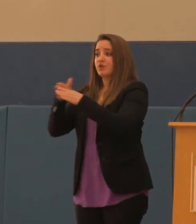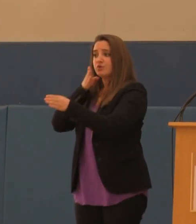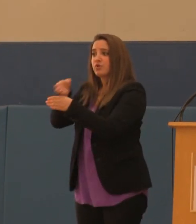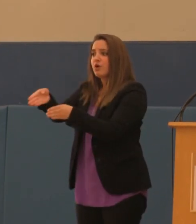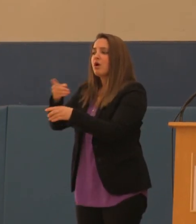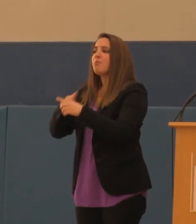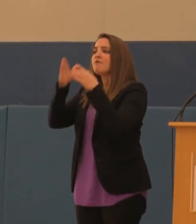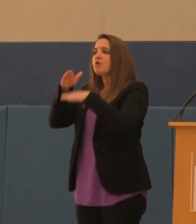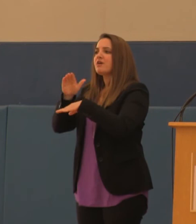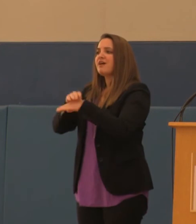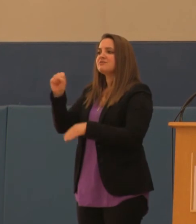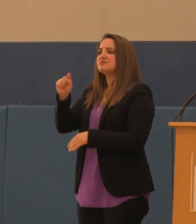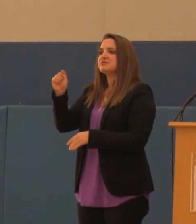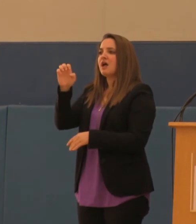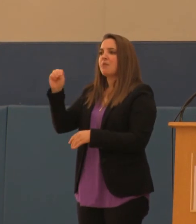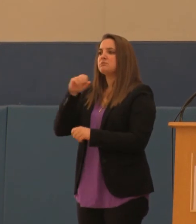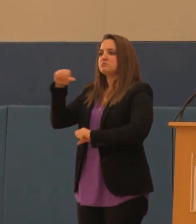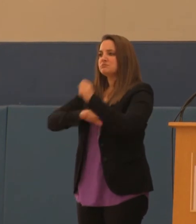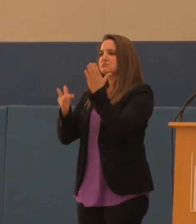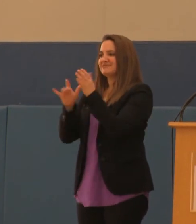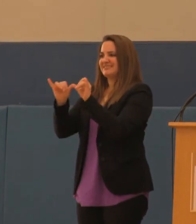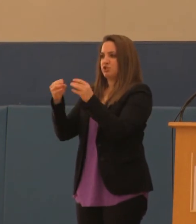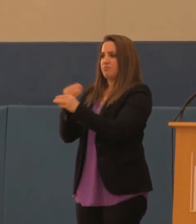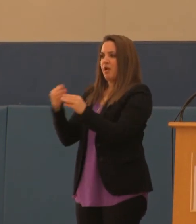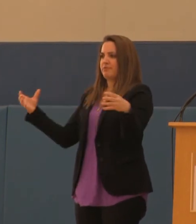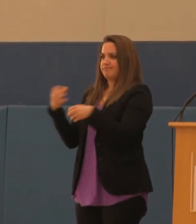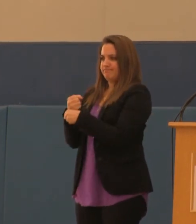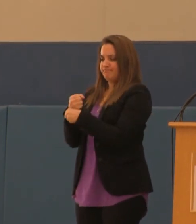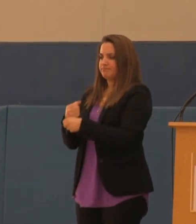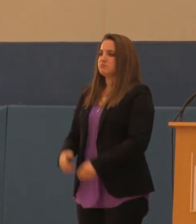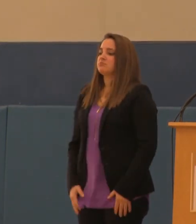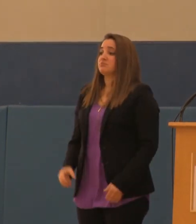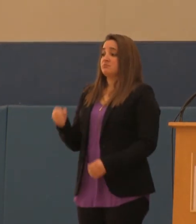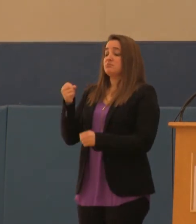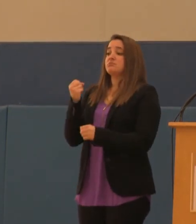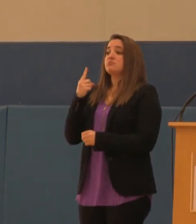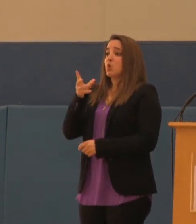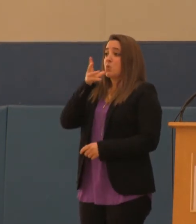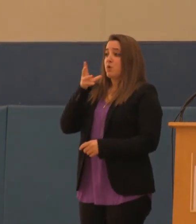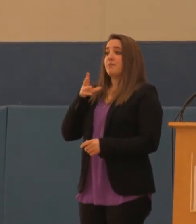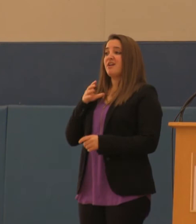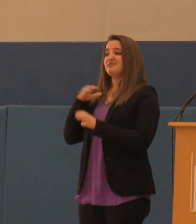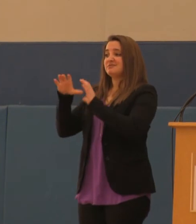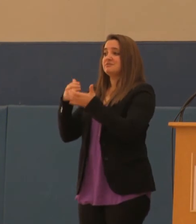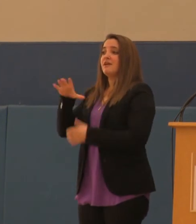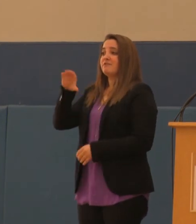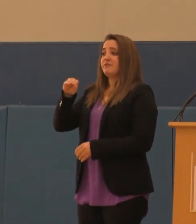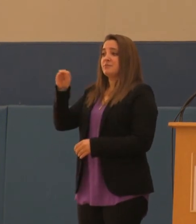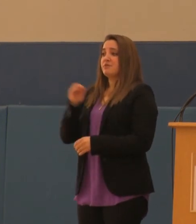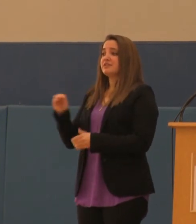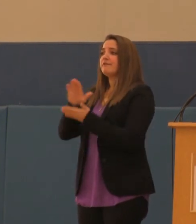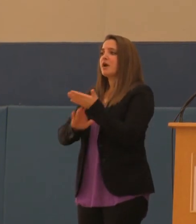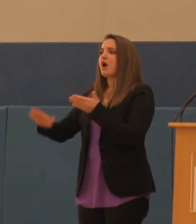on STEM jobs. Women make up half of the U.S. total population, women make up half the total U.S.